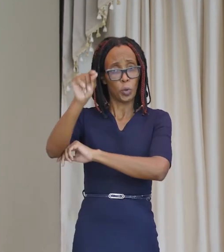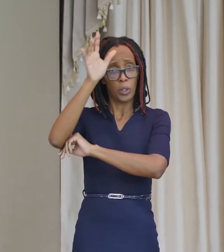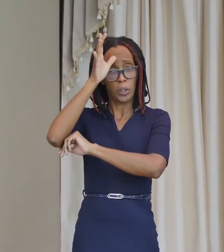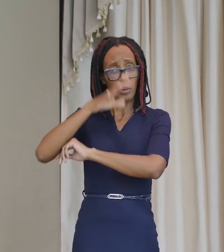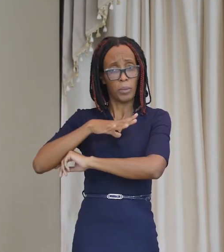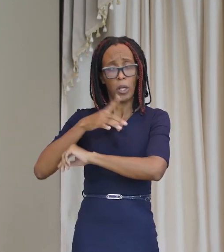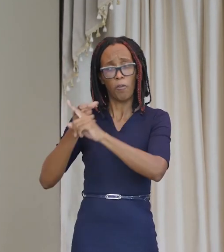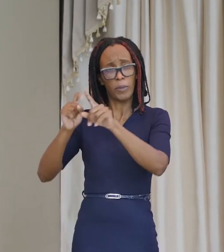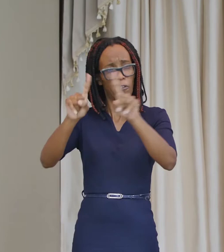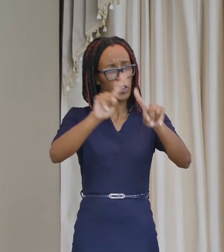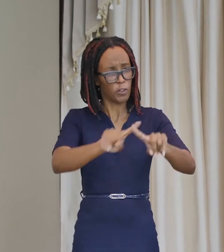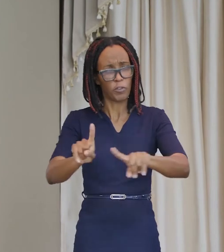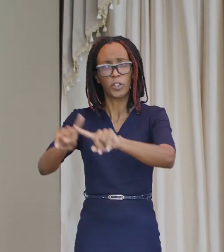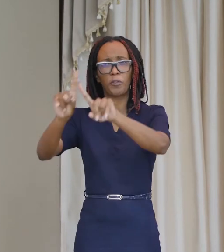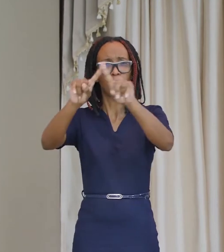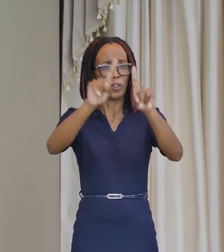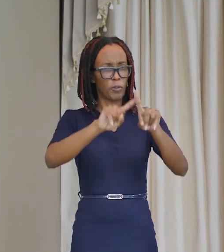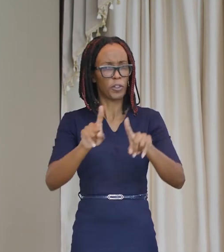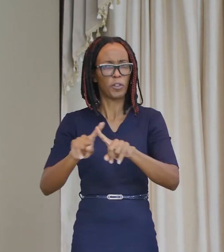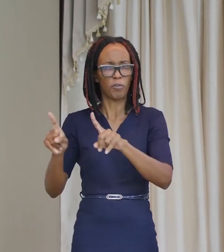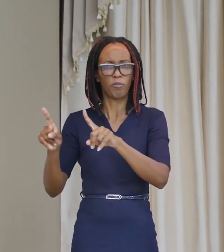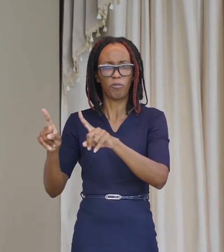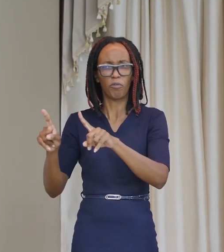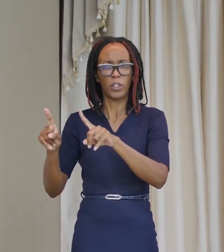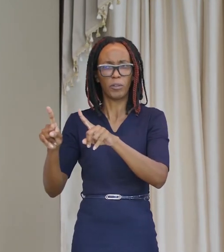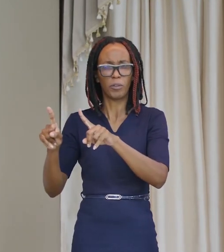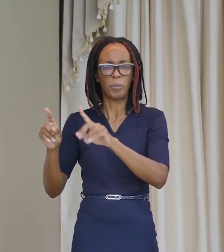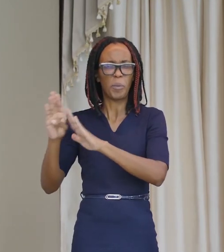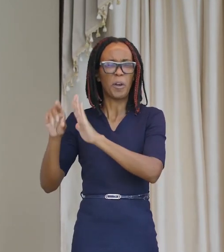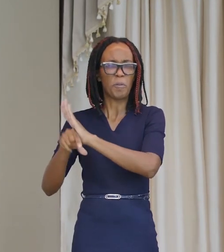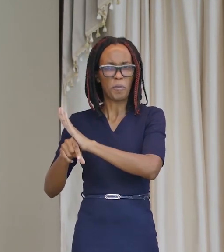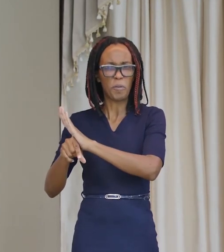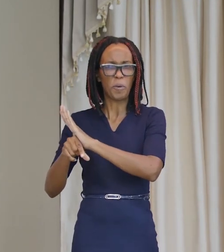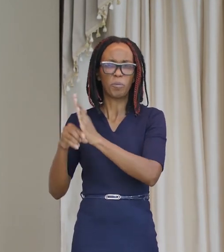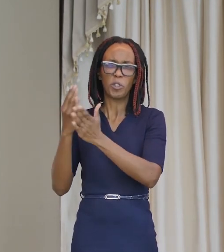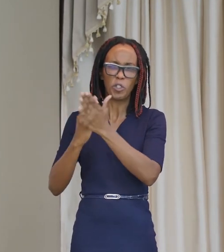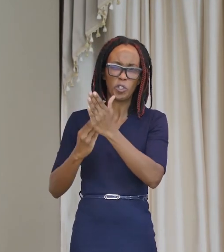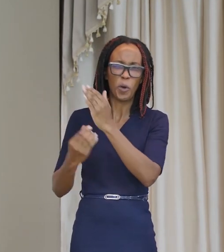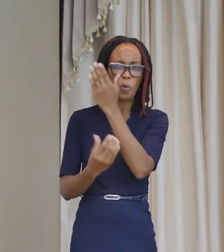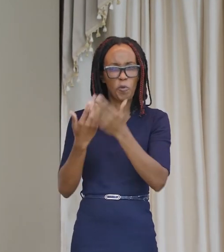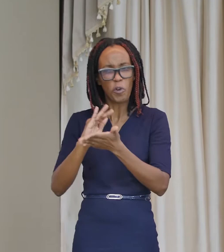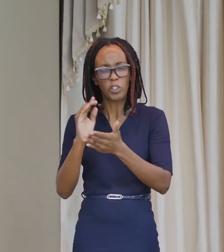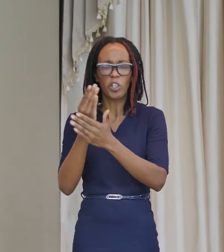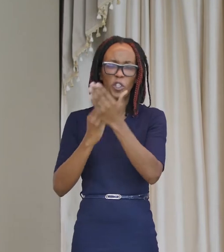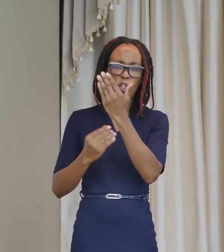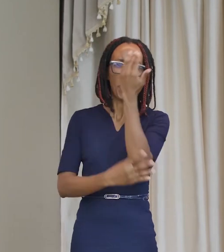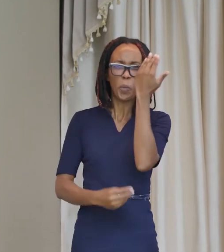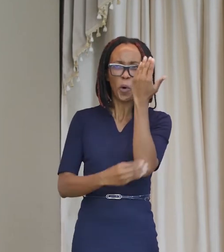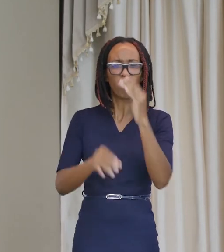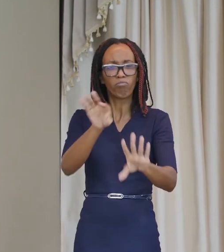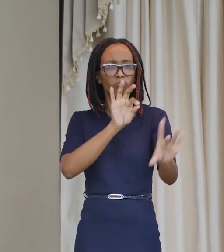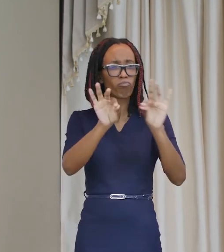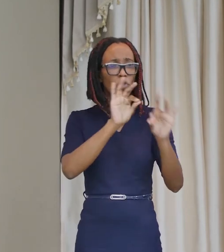from various social and economic backgrounds and were specifically chosen in an attempt to bridge